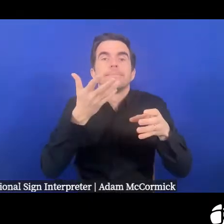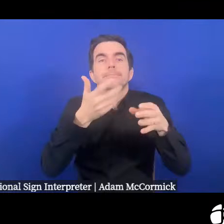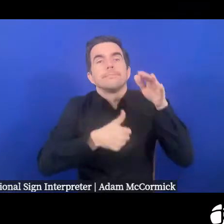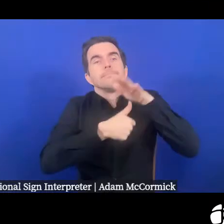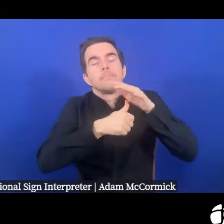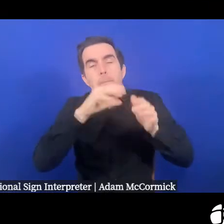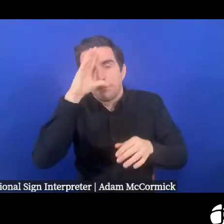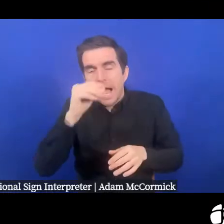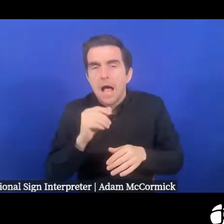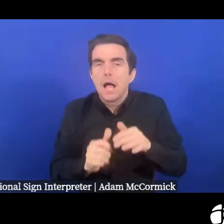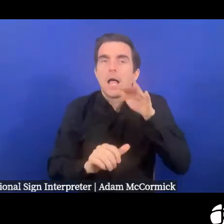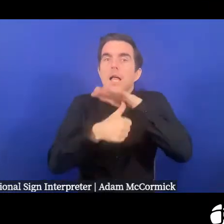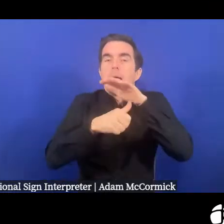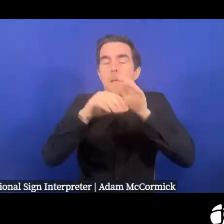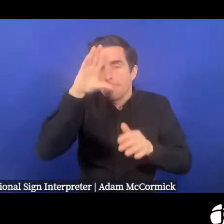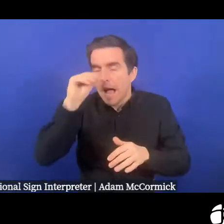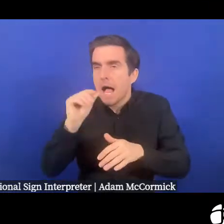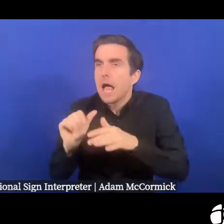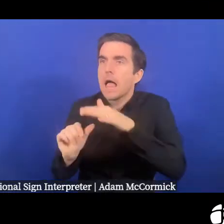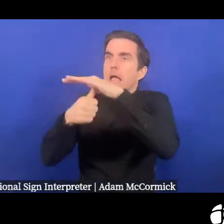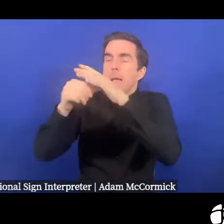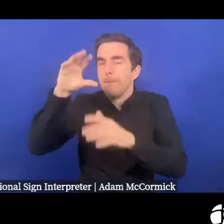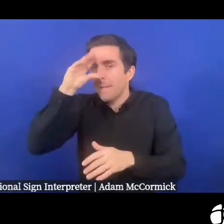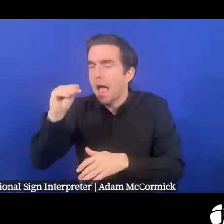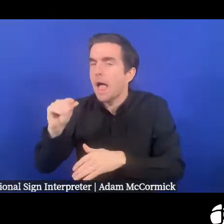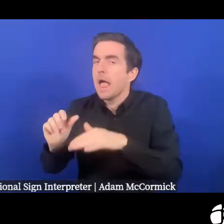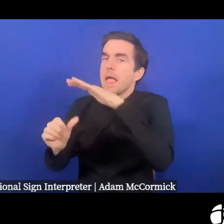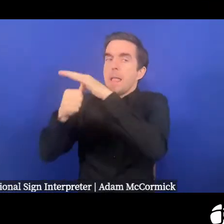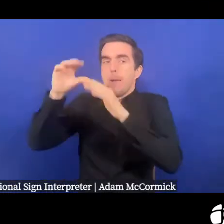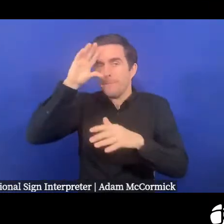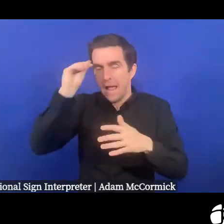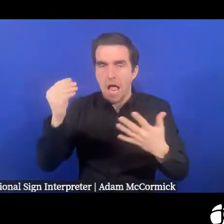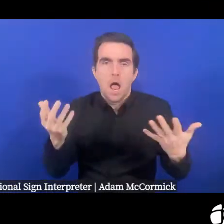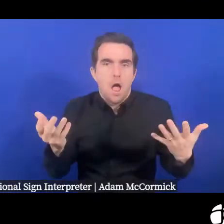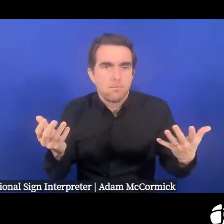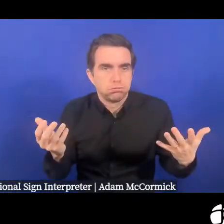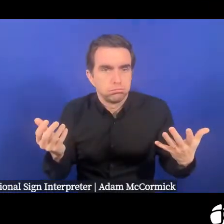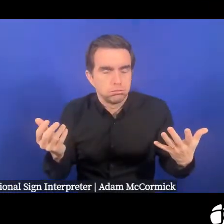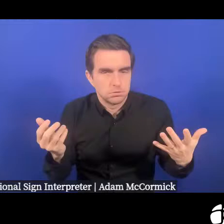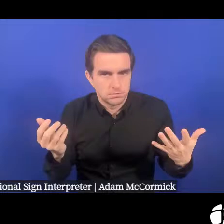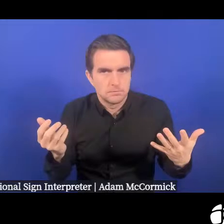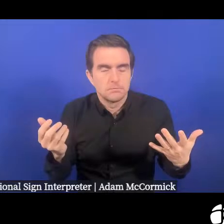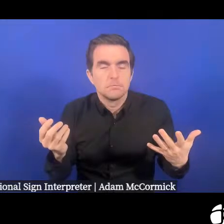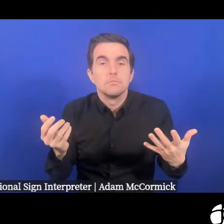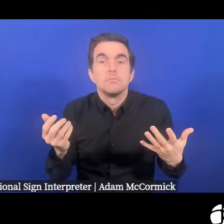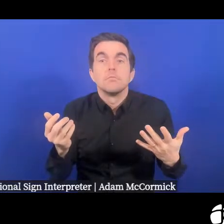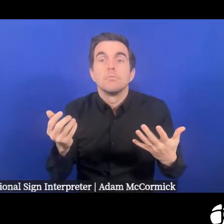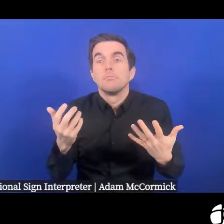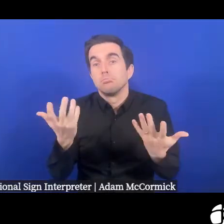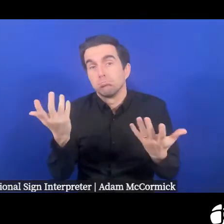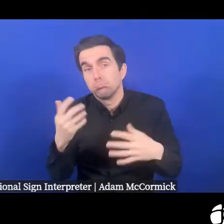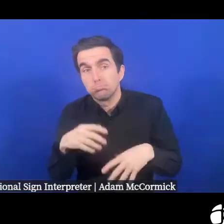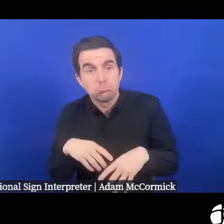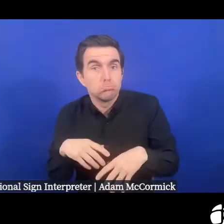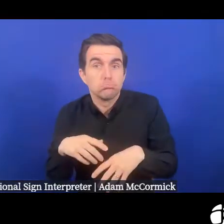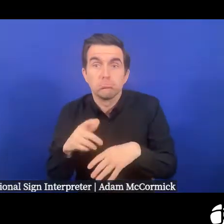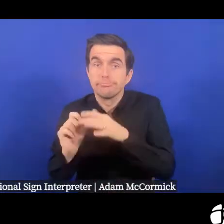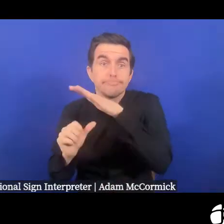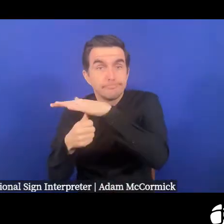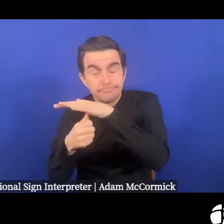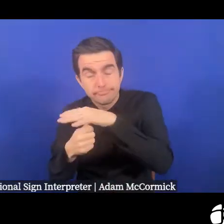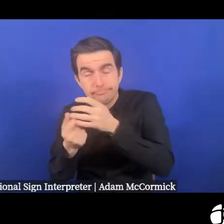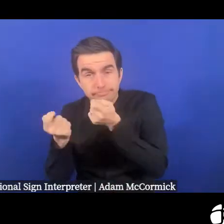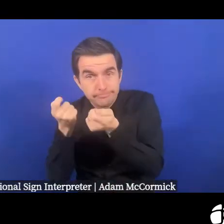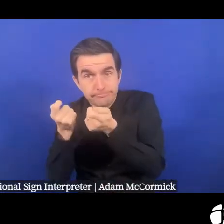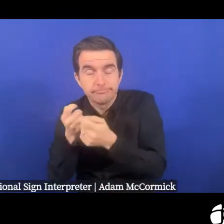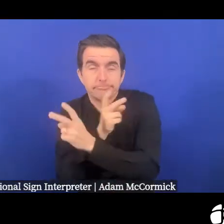not allow the women to speak out and actually say, this is what we really want. So sometimes the women are